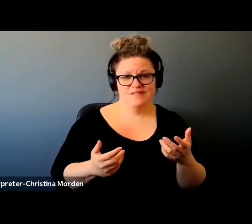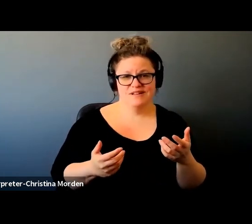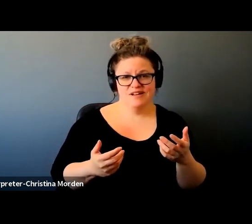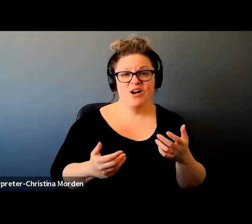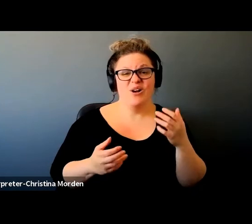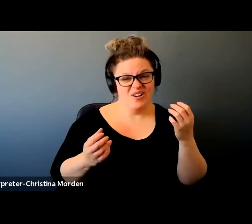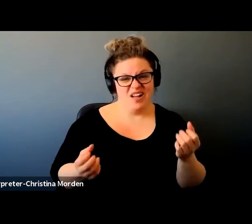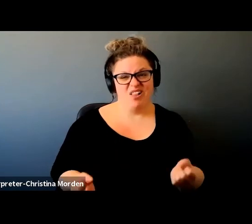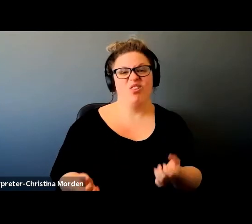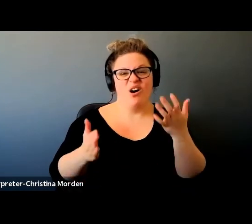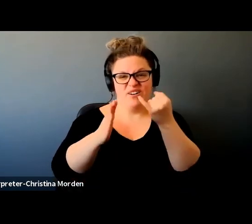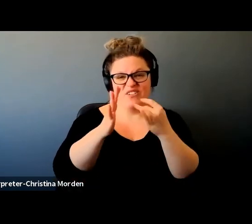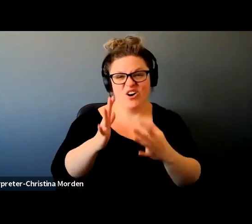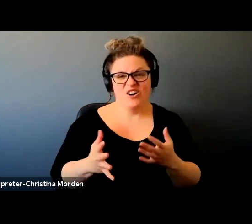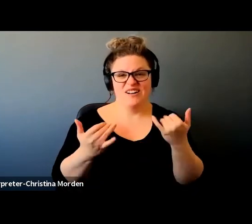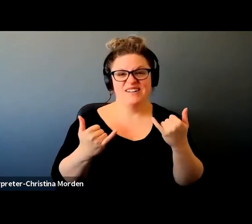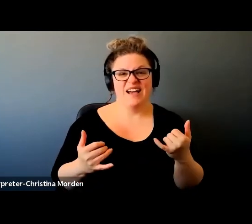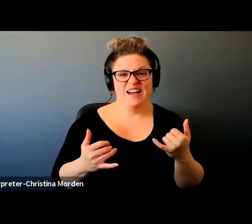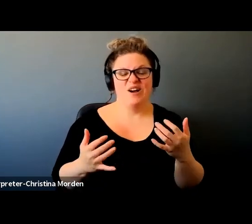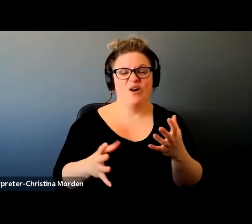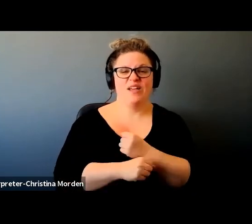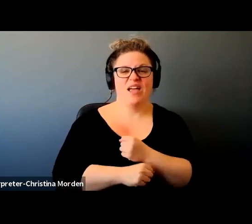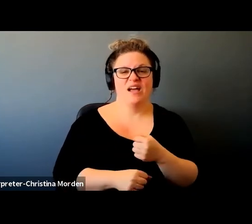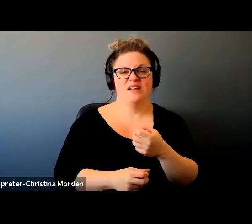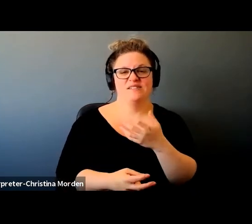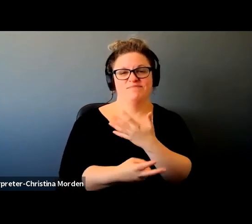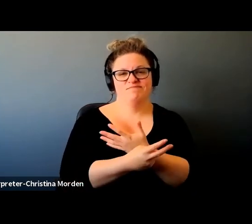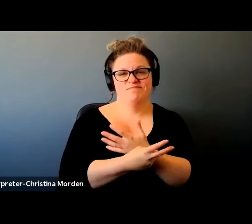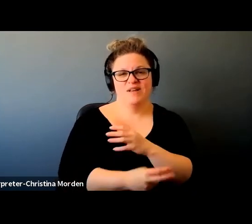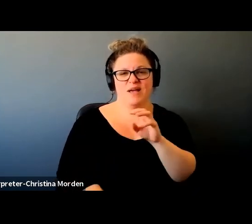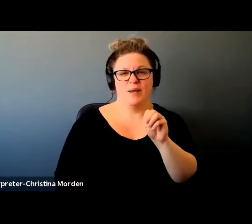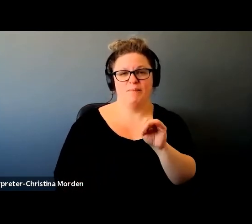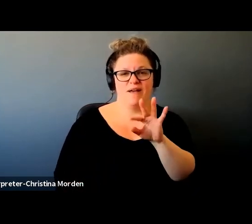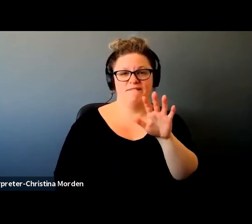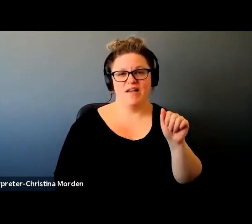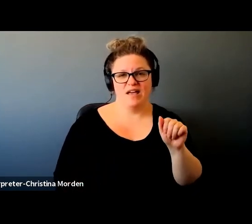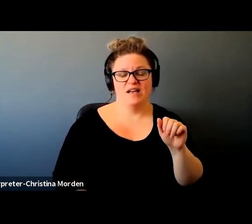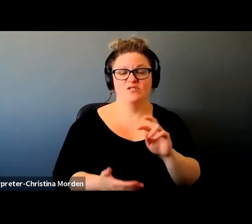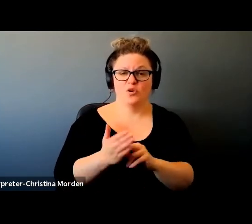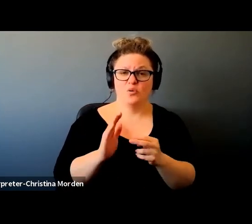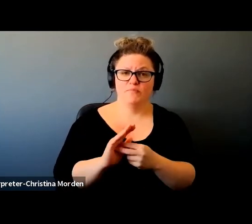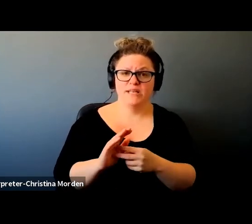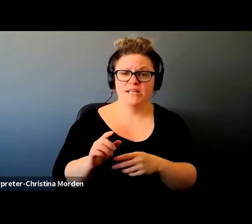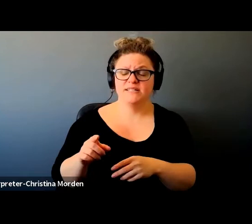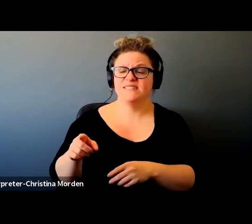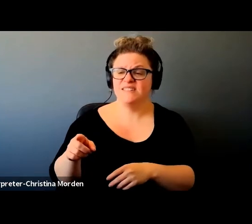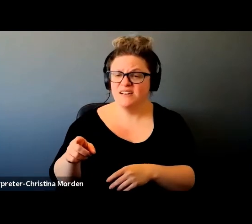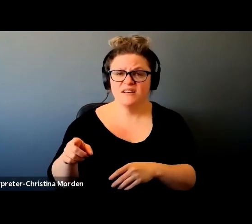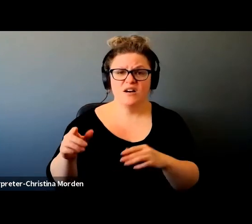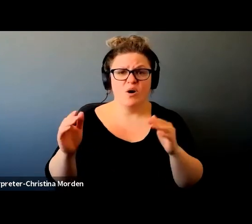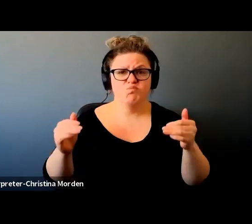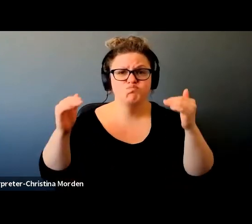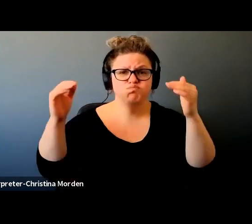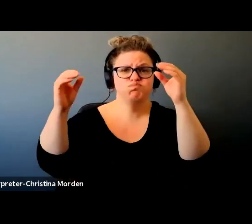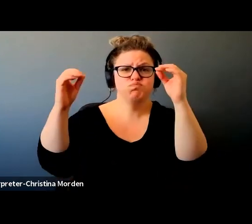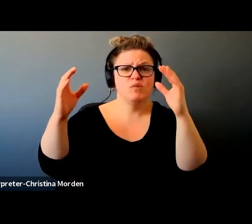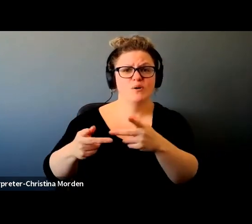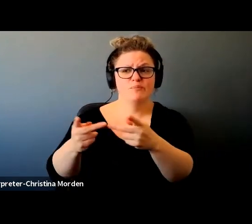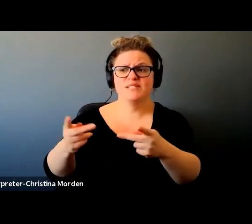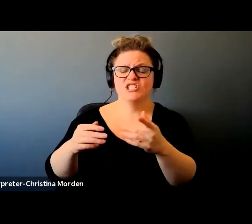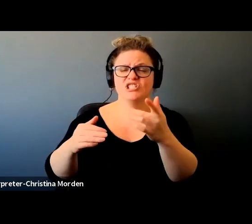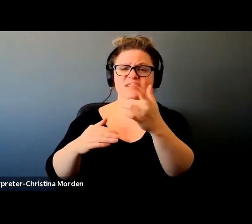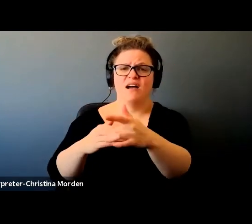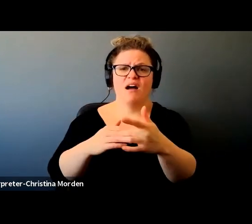MA. That the availability of tenure track positions, professorships are much smaller than they used to be,